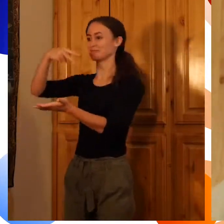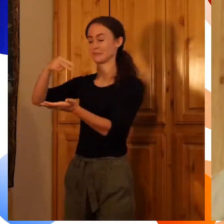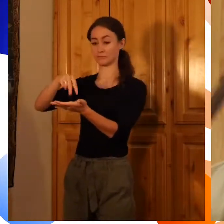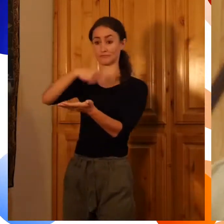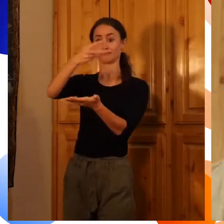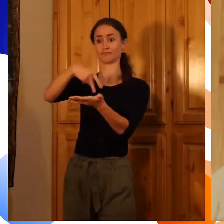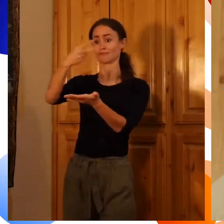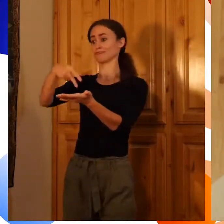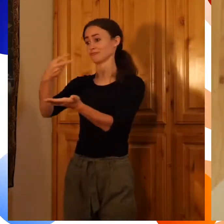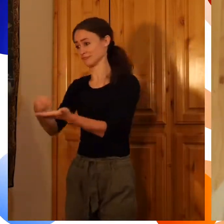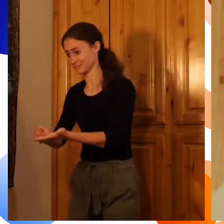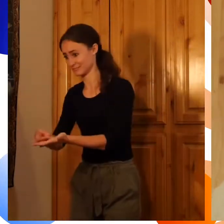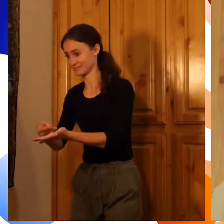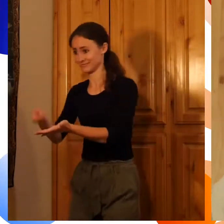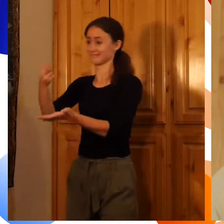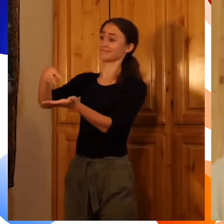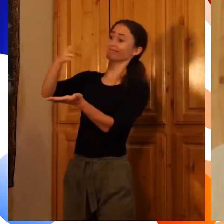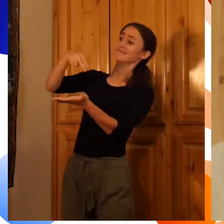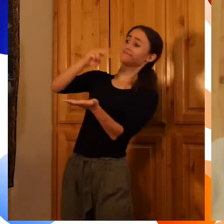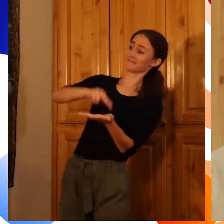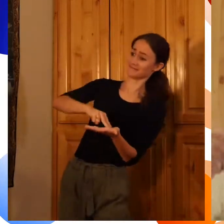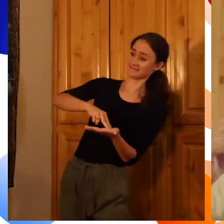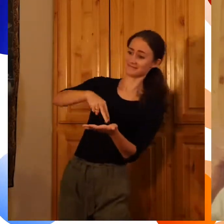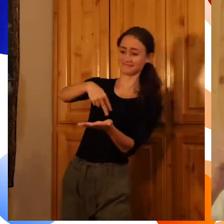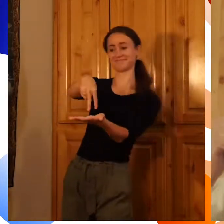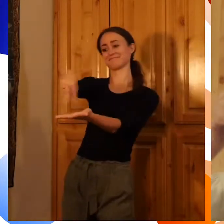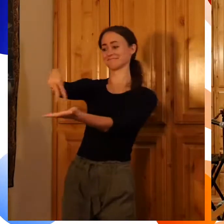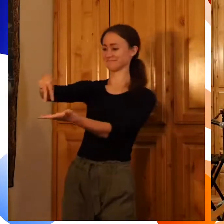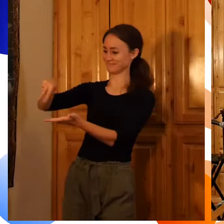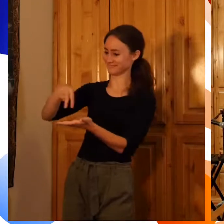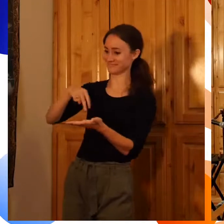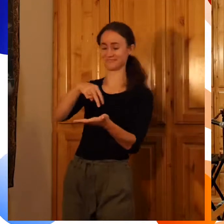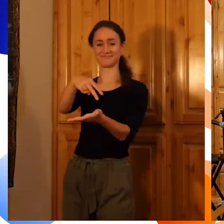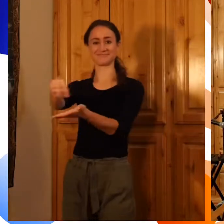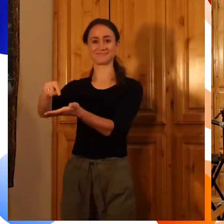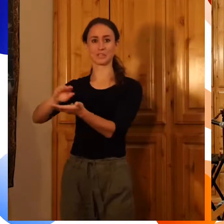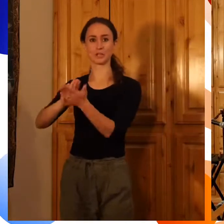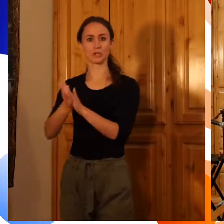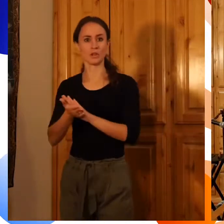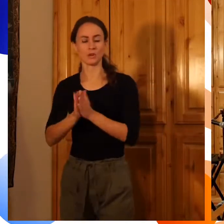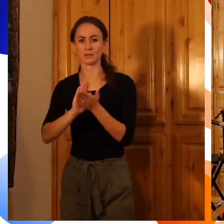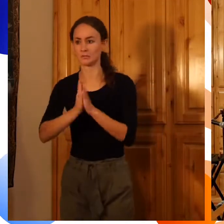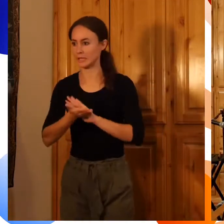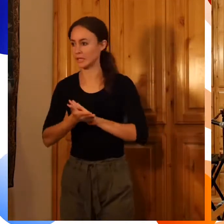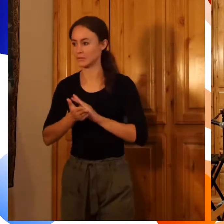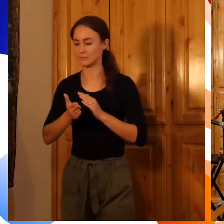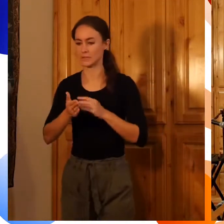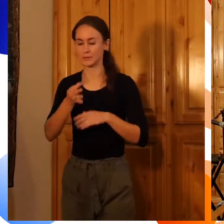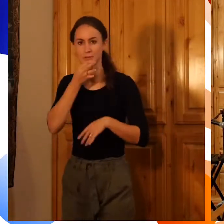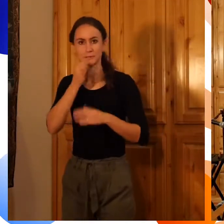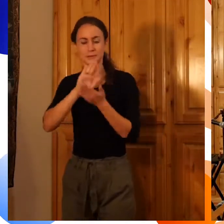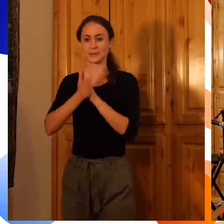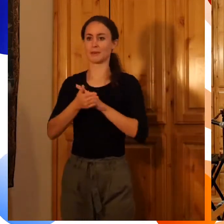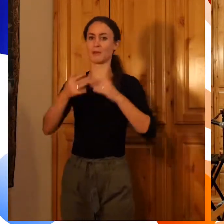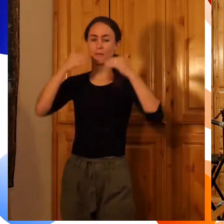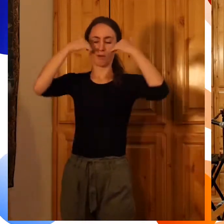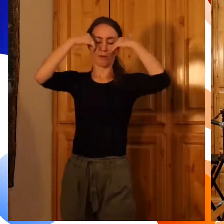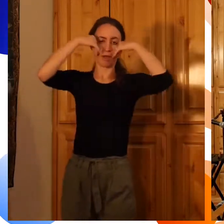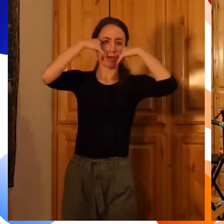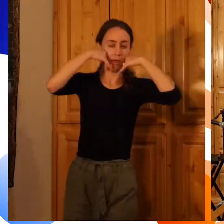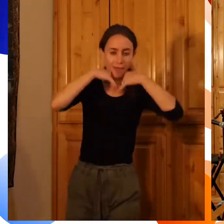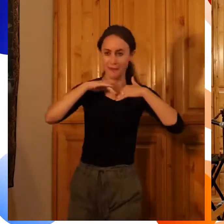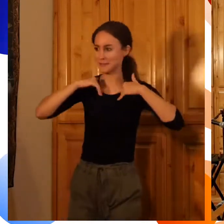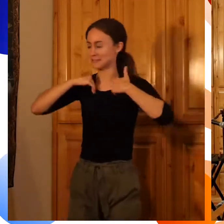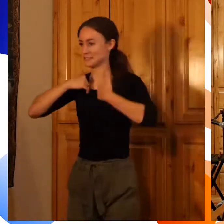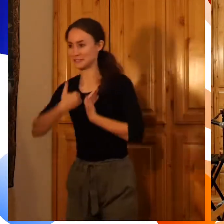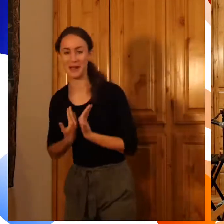and backflips. And soon they began to sweat profusely from the exertion of their dancing. Great